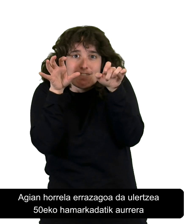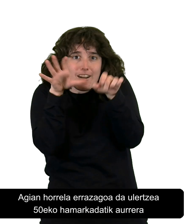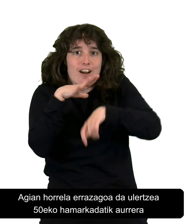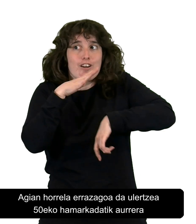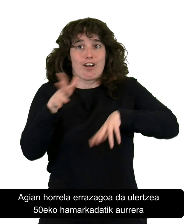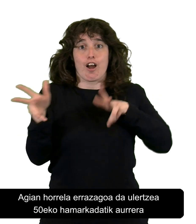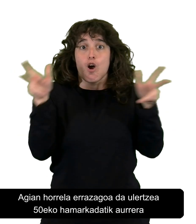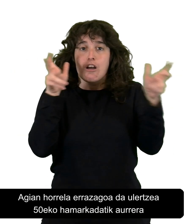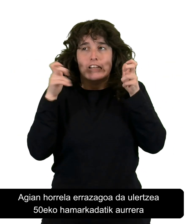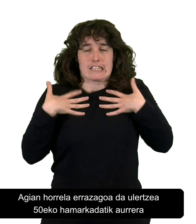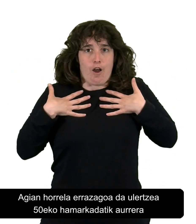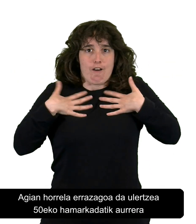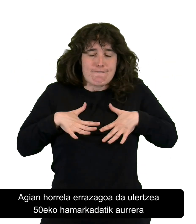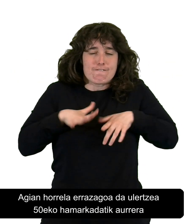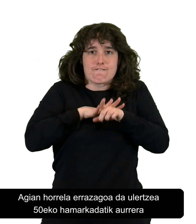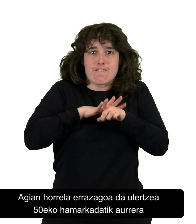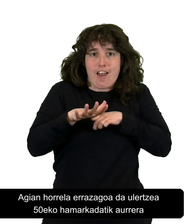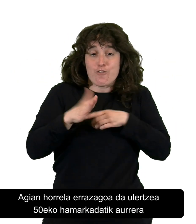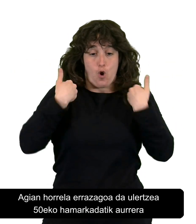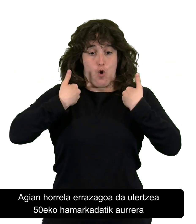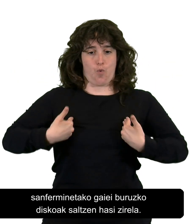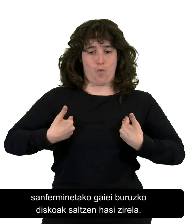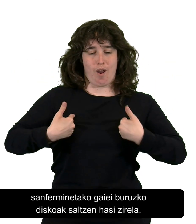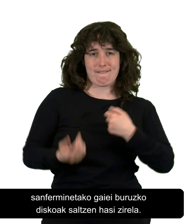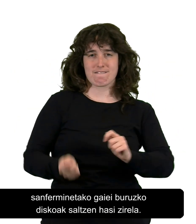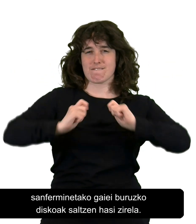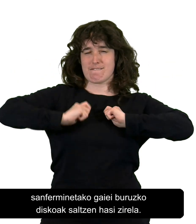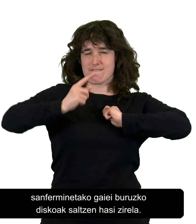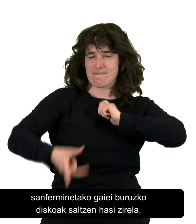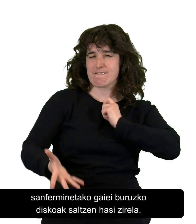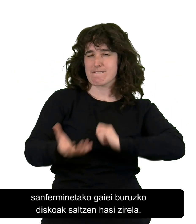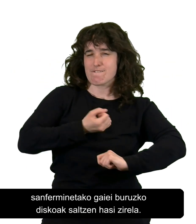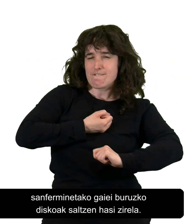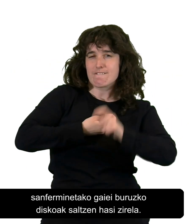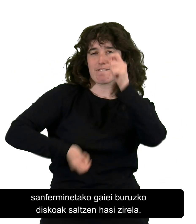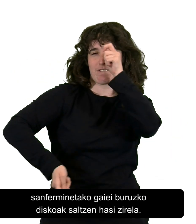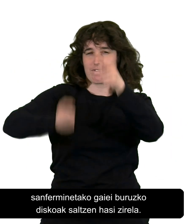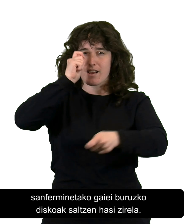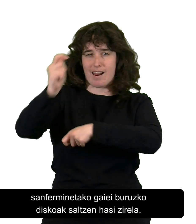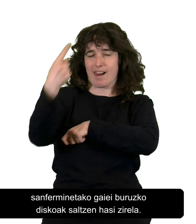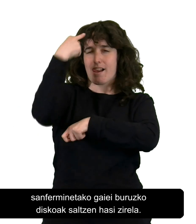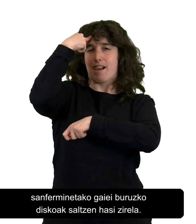ulertzea 50ko hamarkadatik aurrera Sanferminetako gaiei buruzko diskoak saltzen hasi